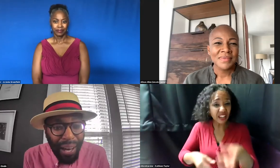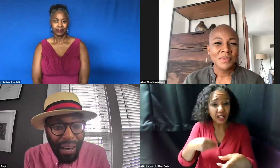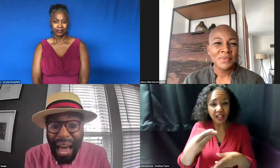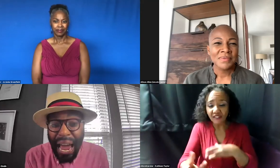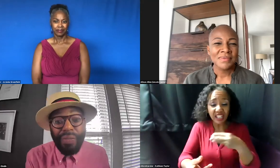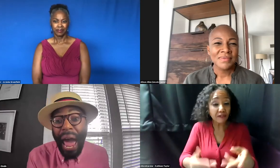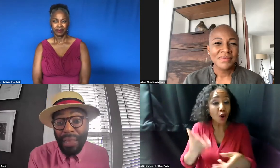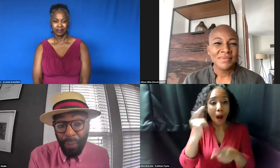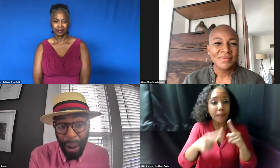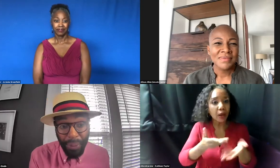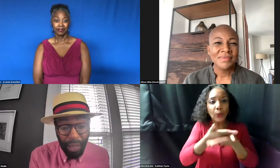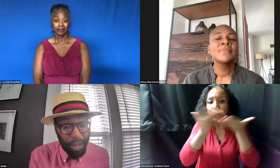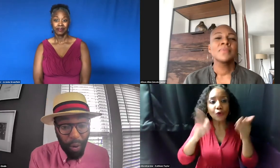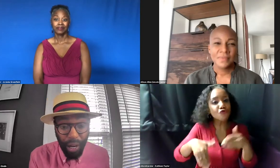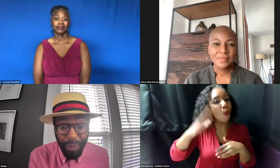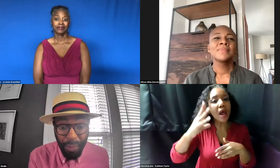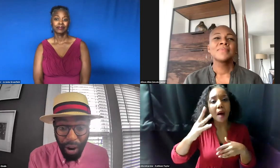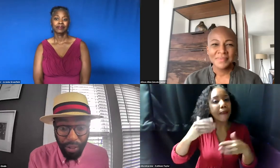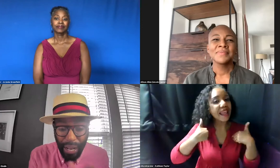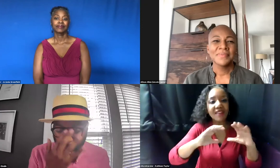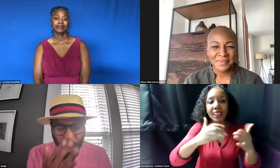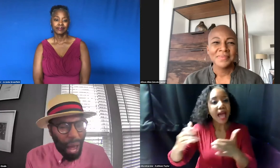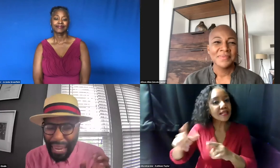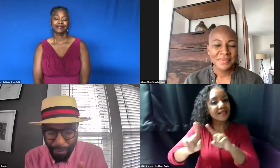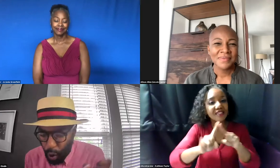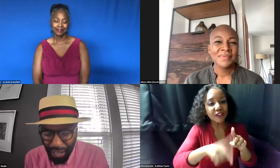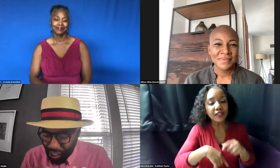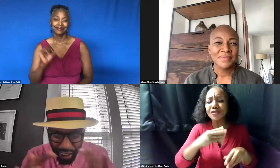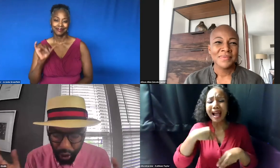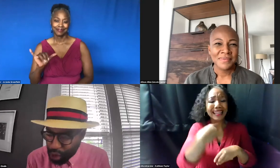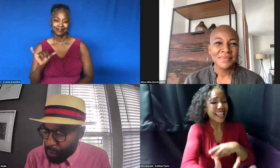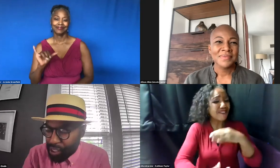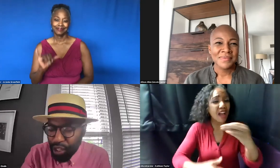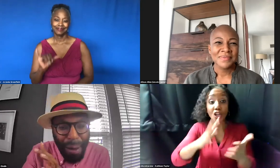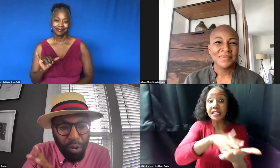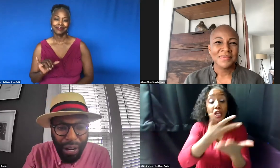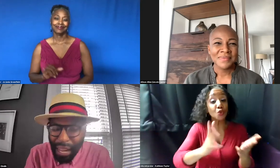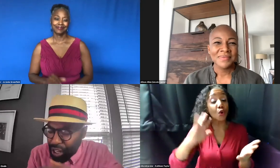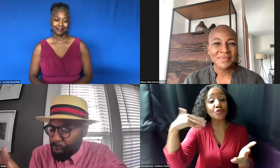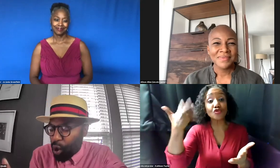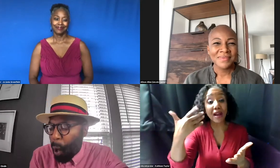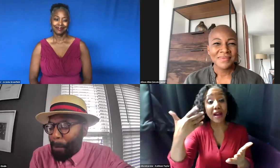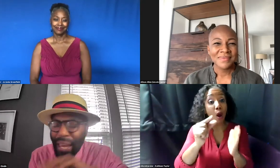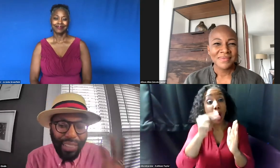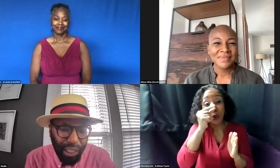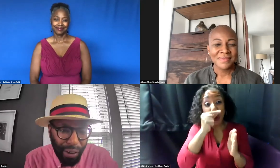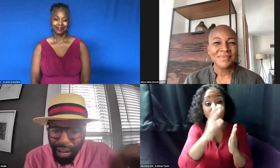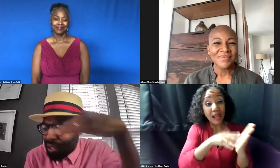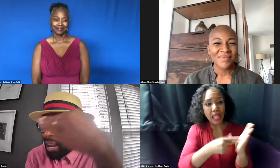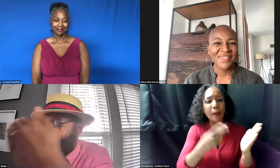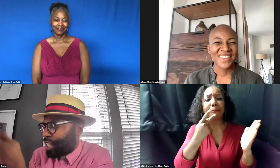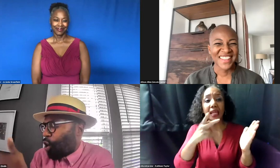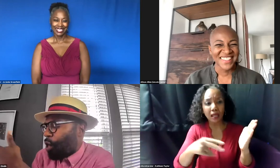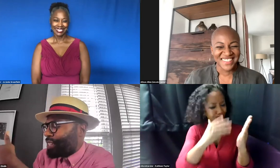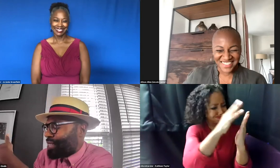to me because I never had them when I was a kid growing up. Mm-hmm. Right? So I gave her all the, her schedule was crazy. You look at my Google Calendar, it was all pink because that's her favorite